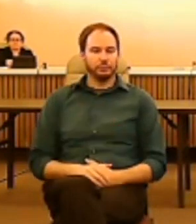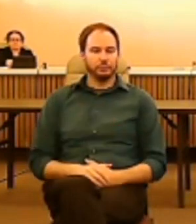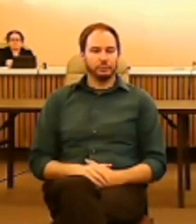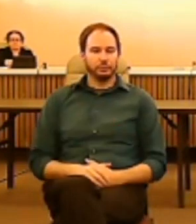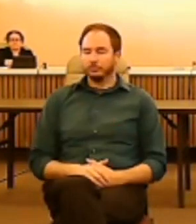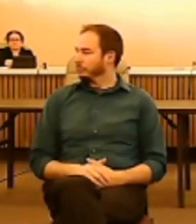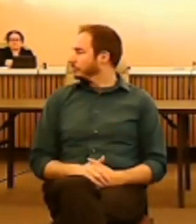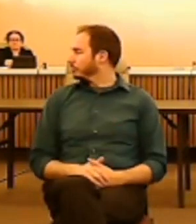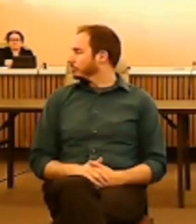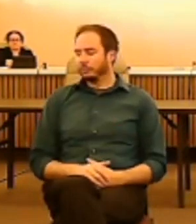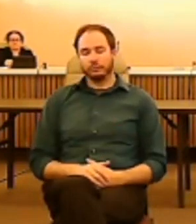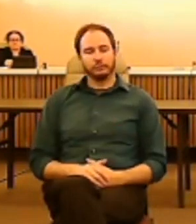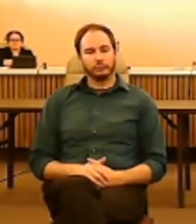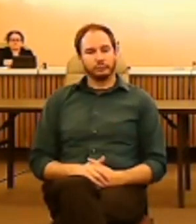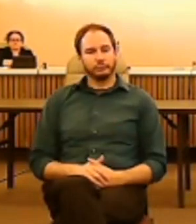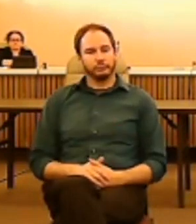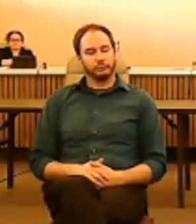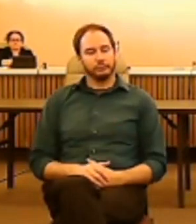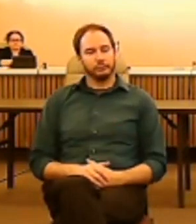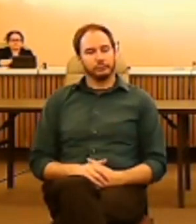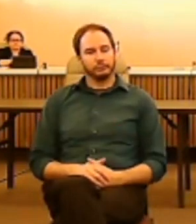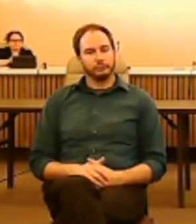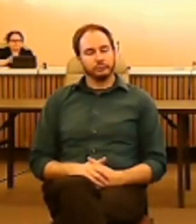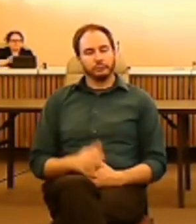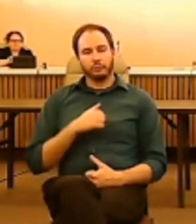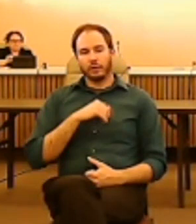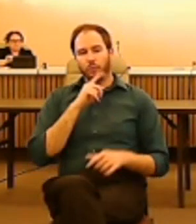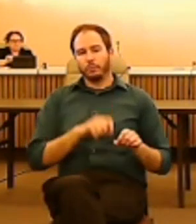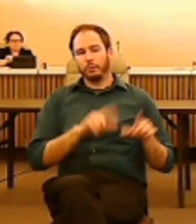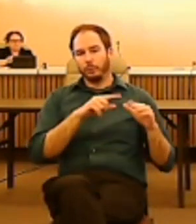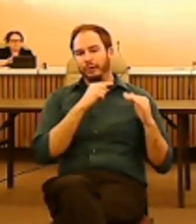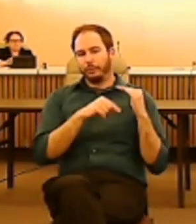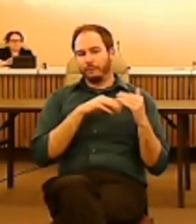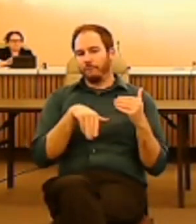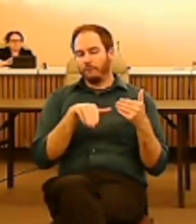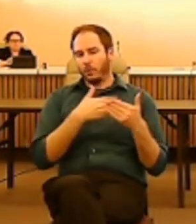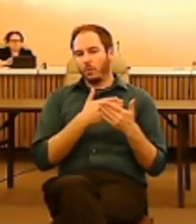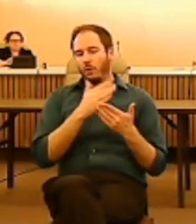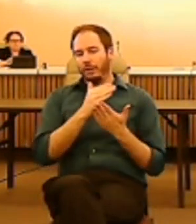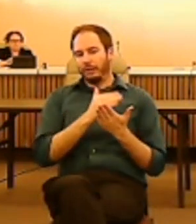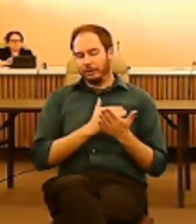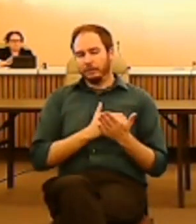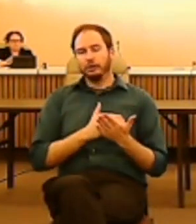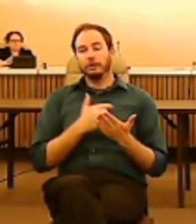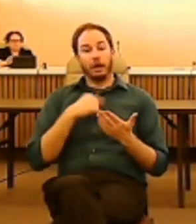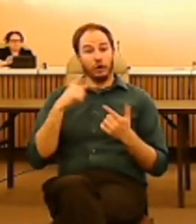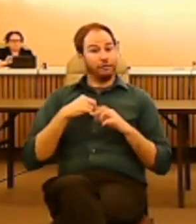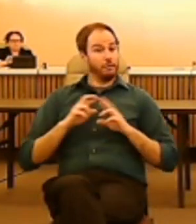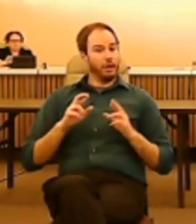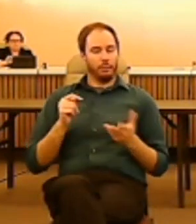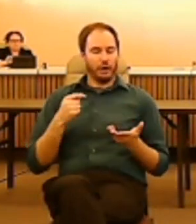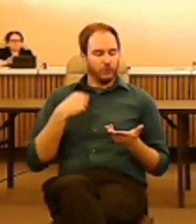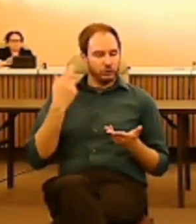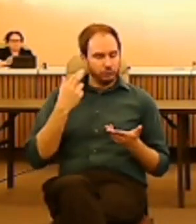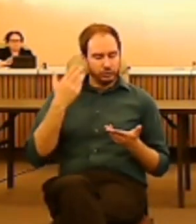So I'm sorry, I'm going to have to pull up the email that has the full list. I would have had it prepared, but I, for